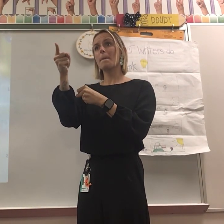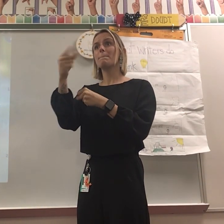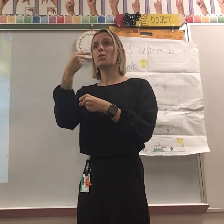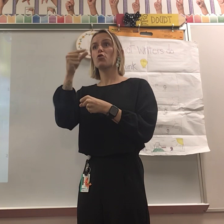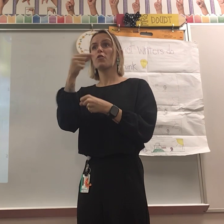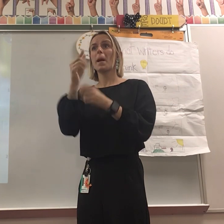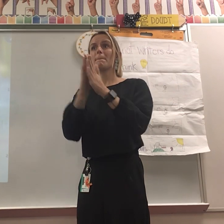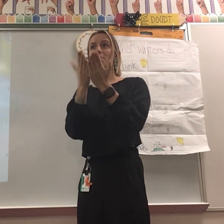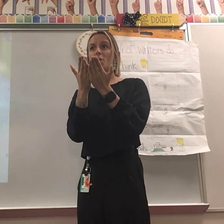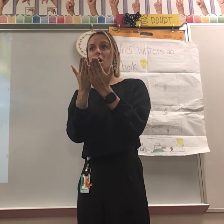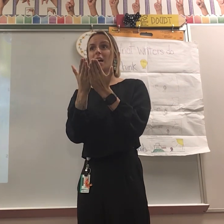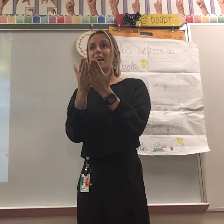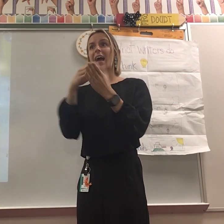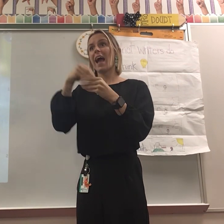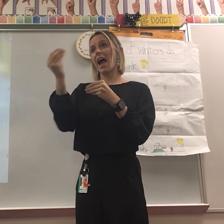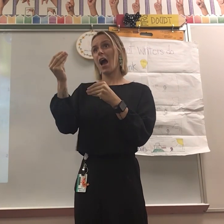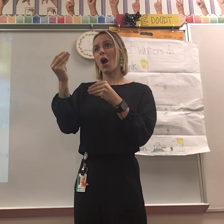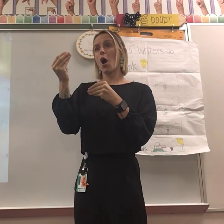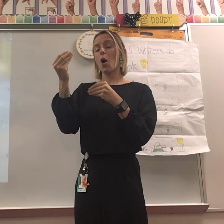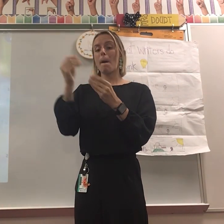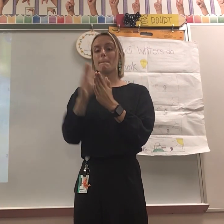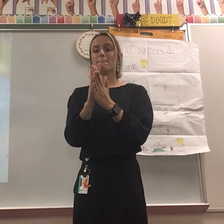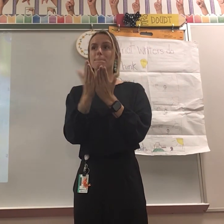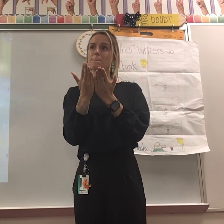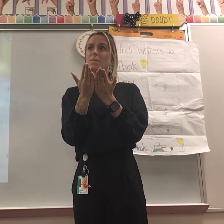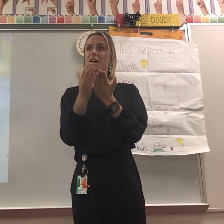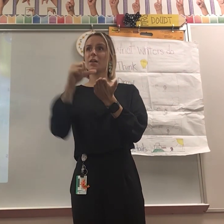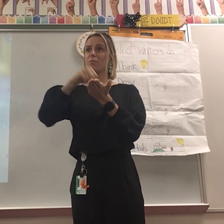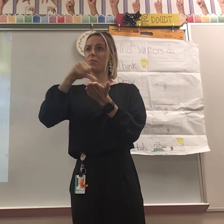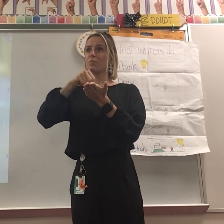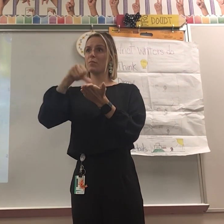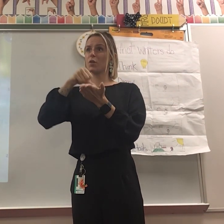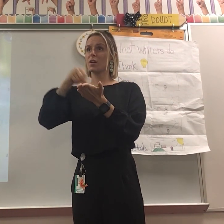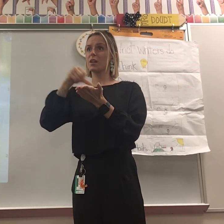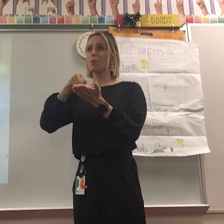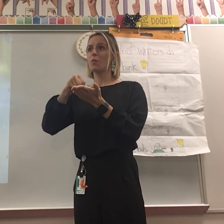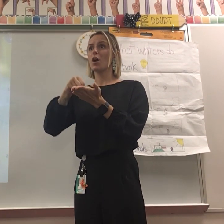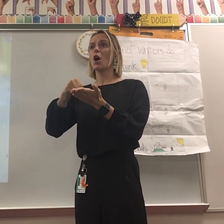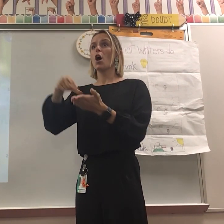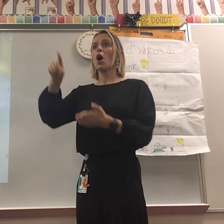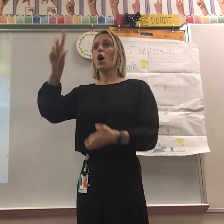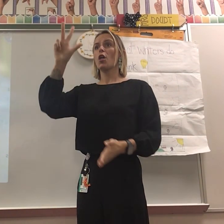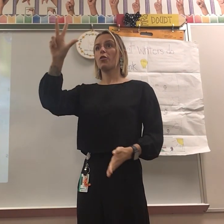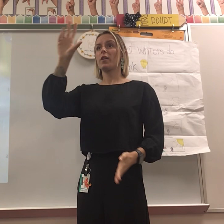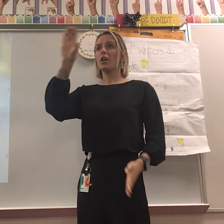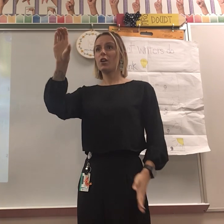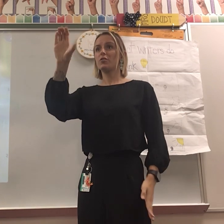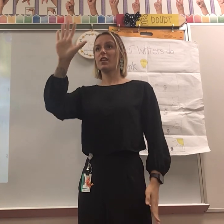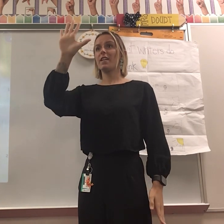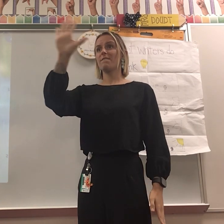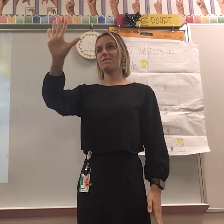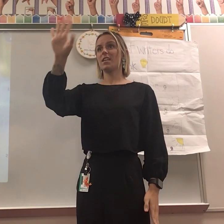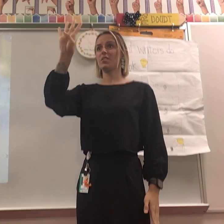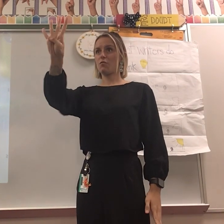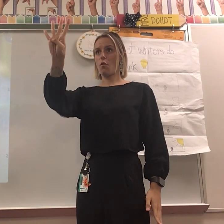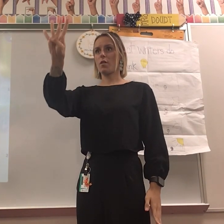page 354. Oh, I forgot After the mine. instructions. Page 354. Oh, great, it's